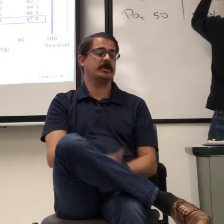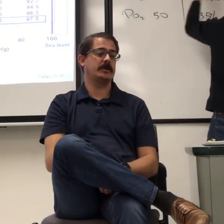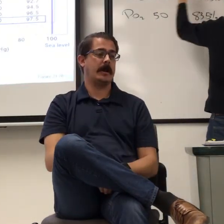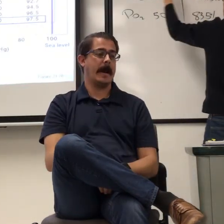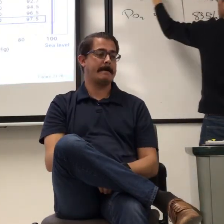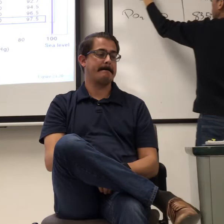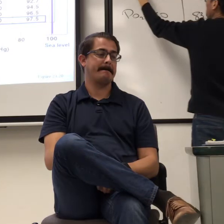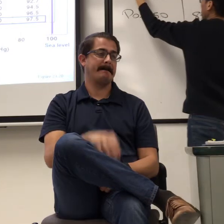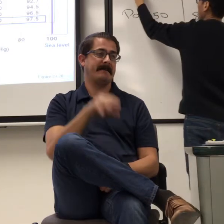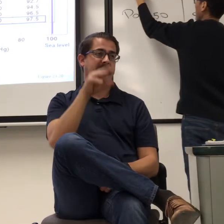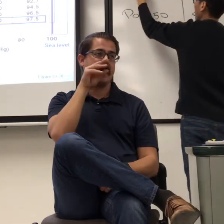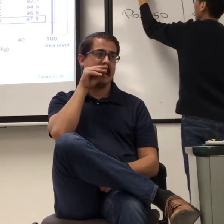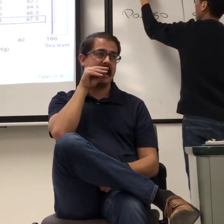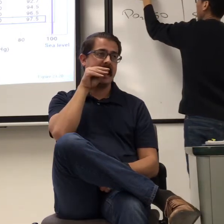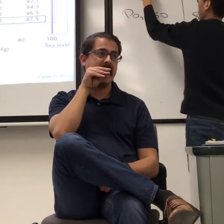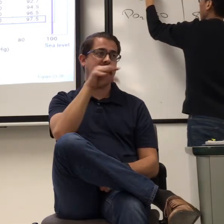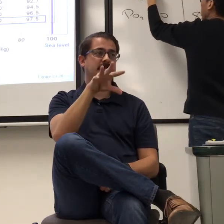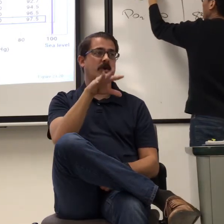external respiration.